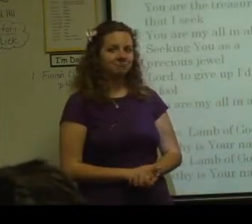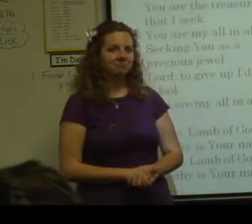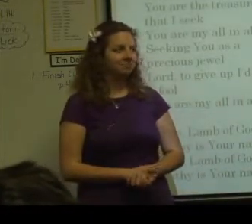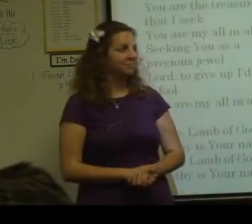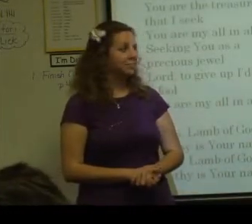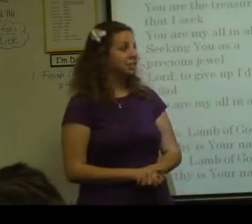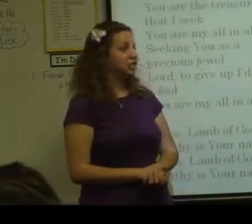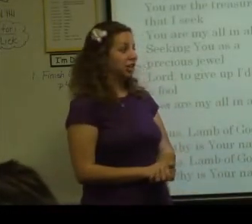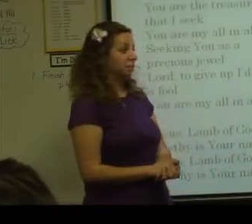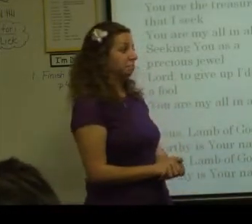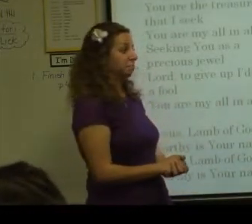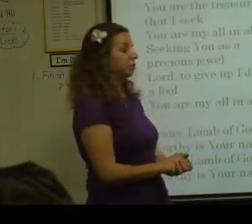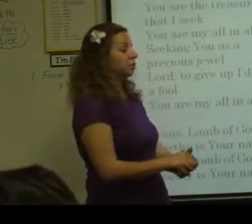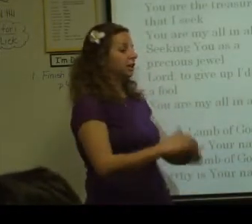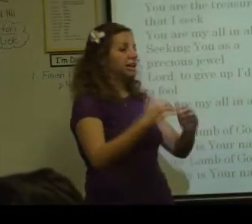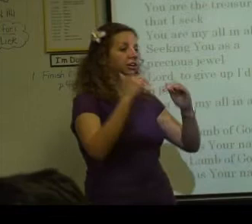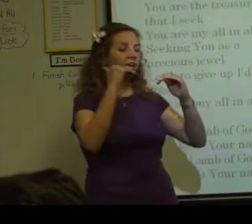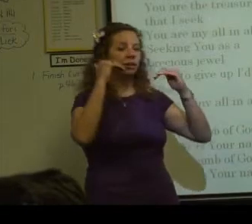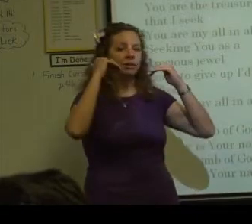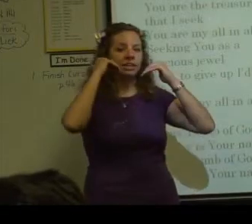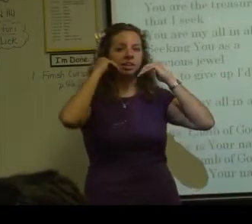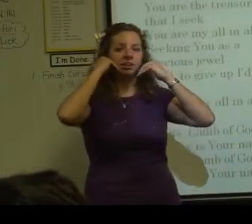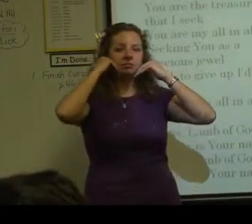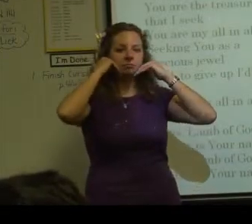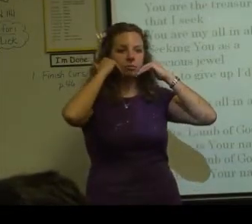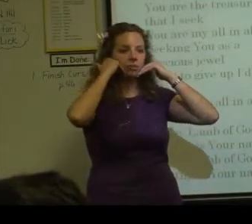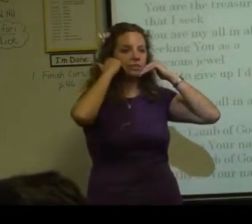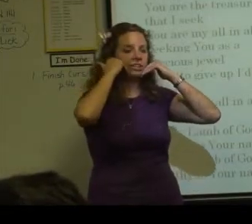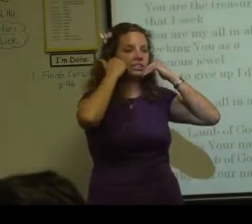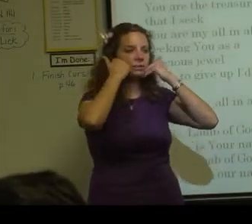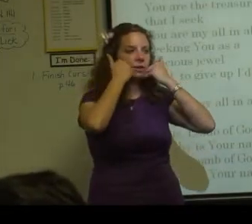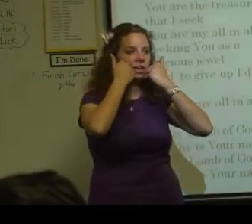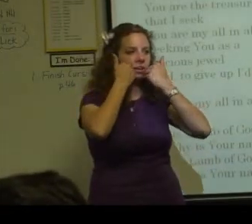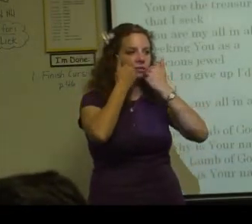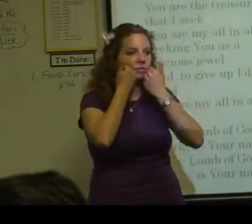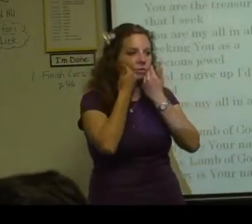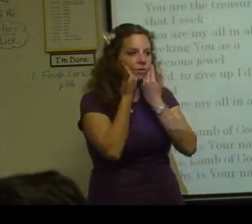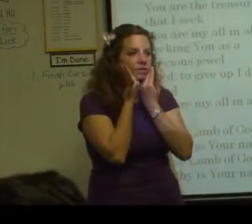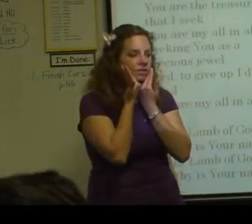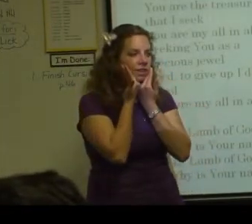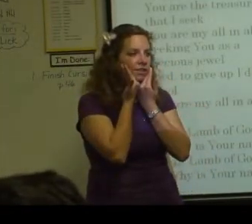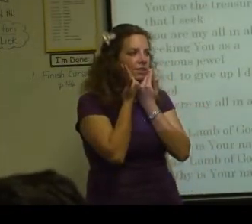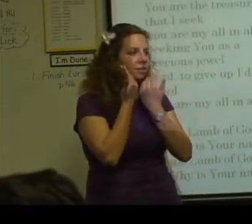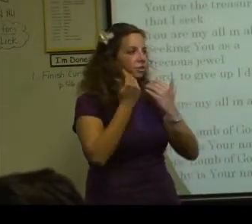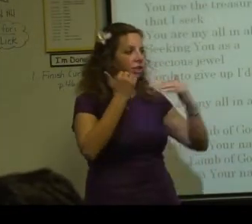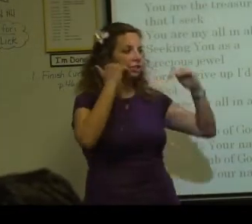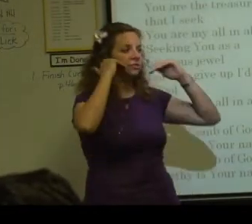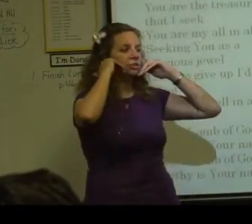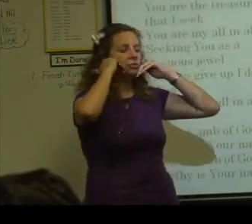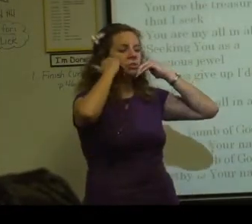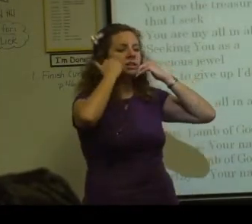Shame? Shame. Okay, you're going to go here, both of your hands this way, and go forward together. And you have to do it with 2